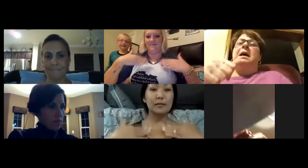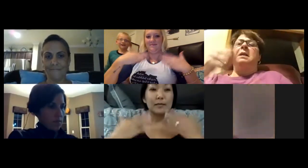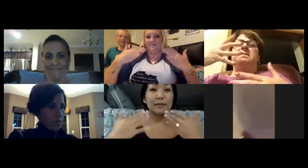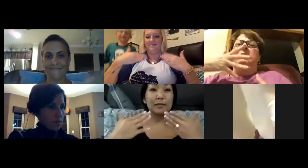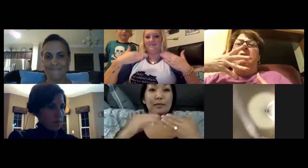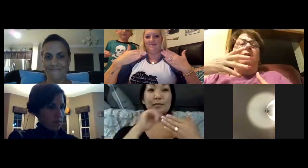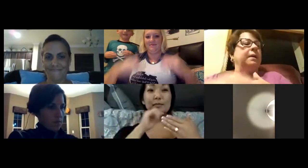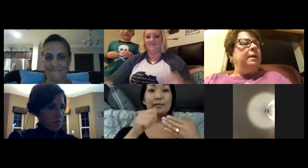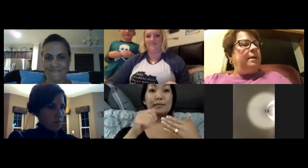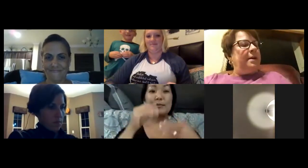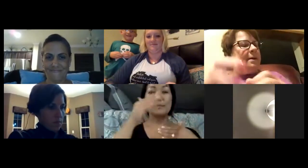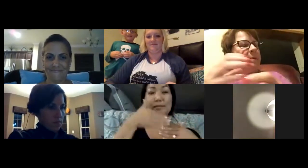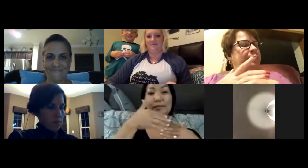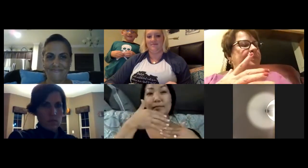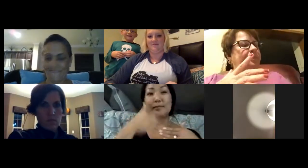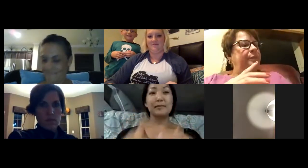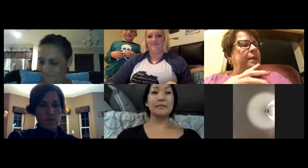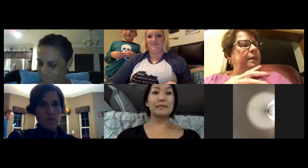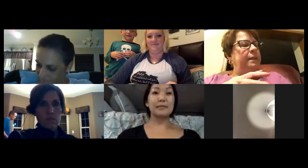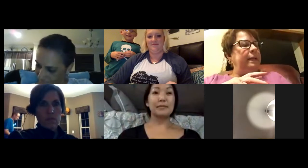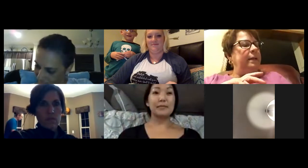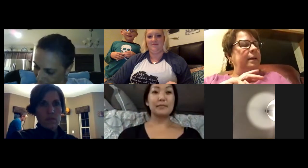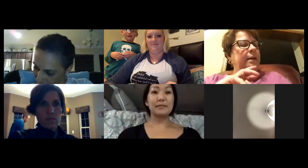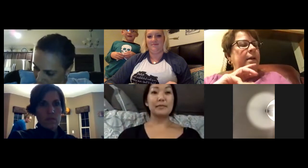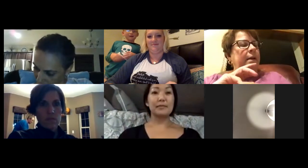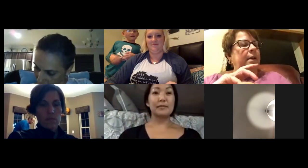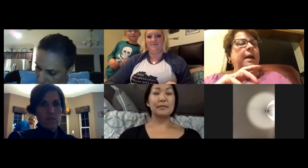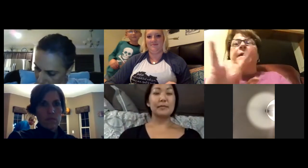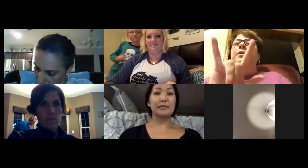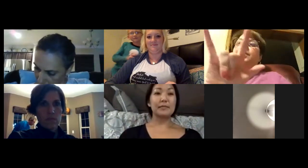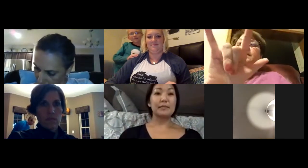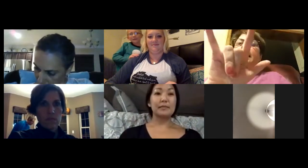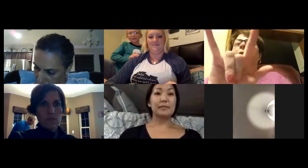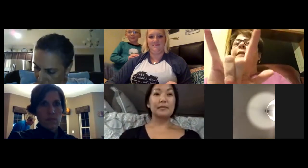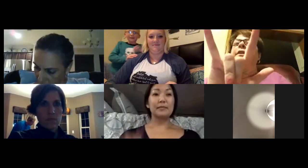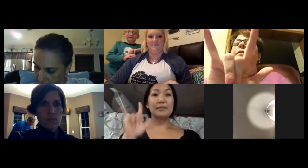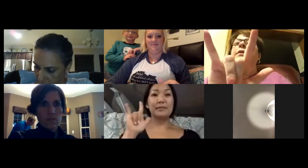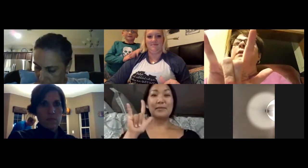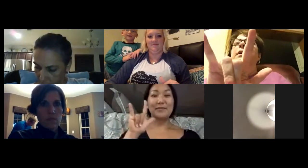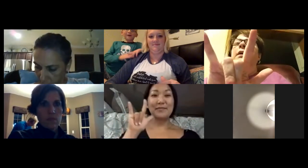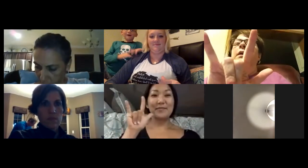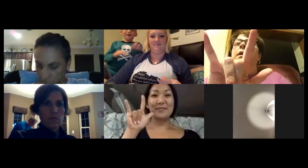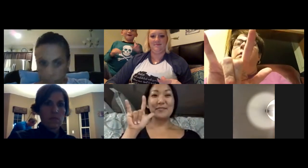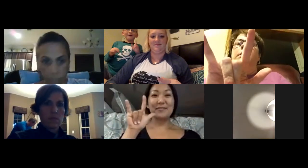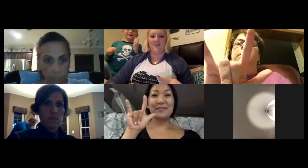I'm sad. Let's see. And then of course, I love you.